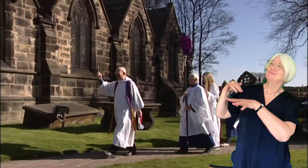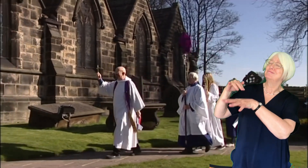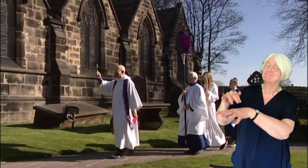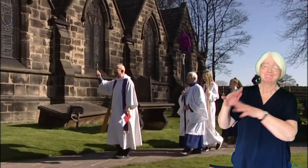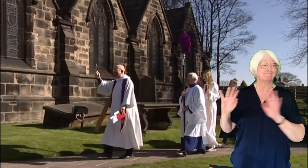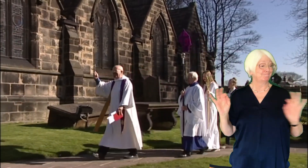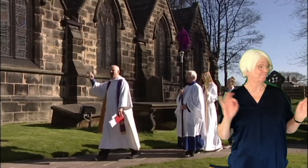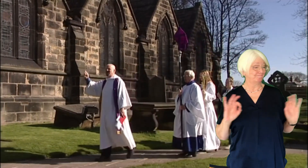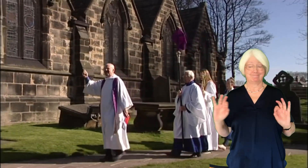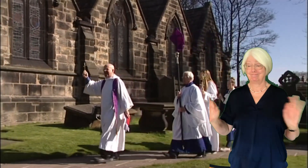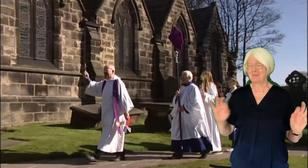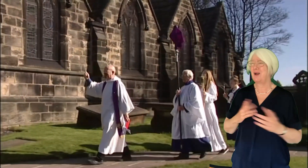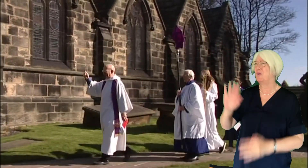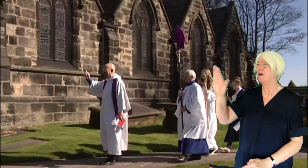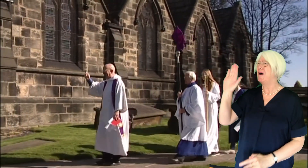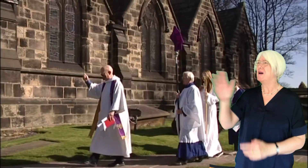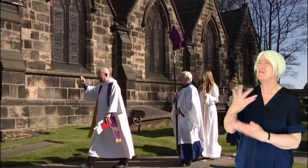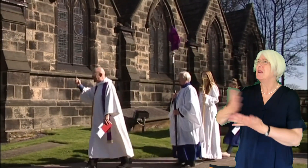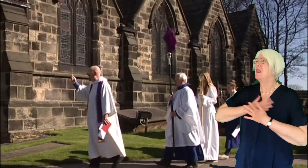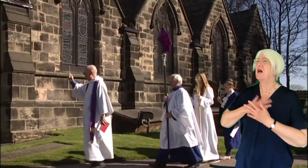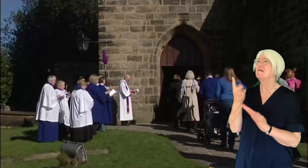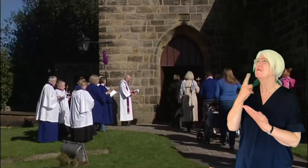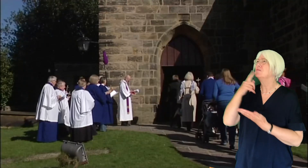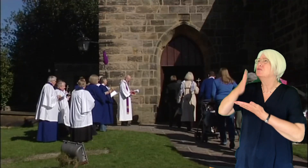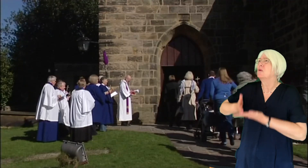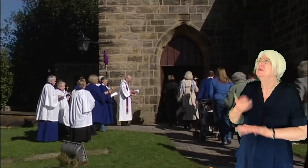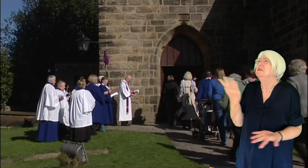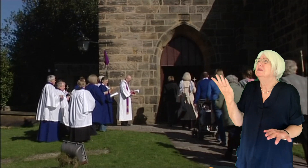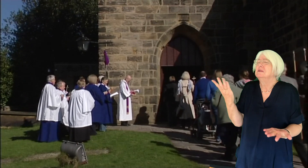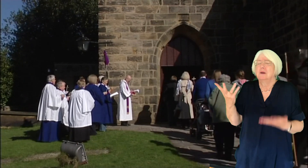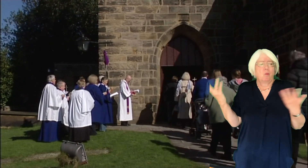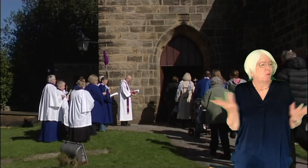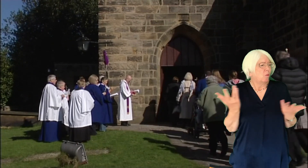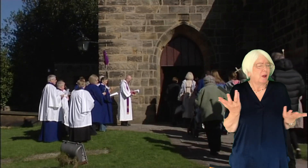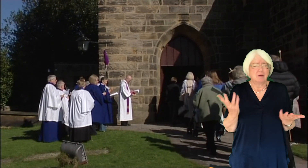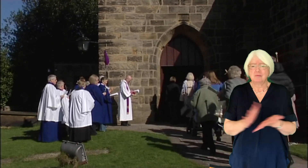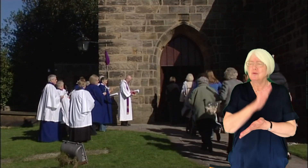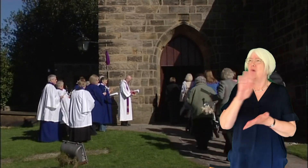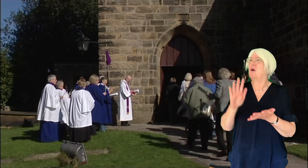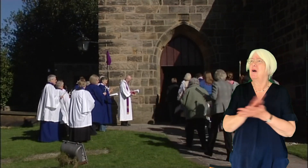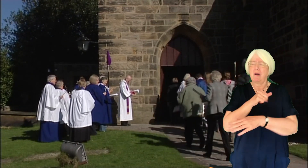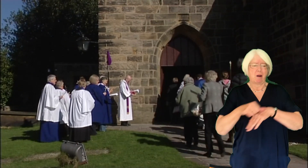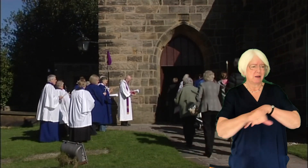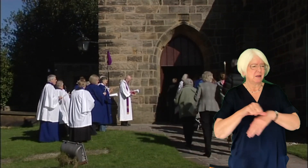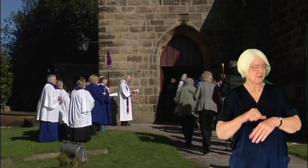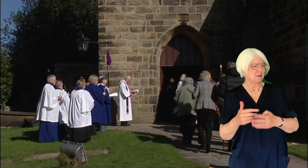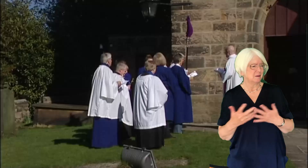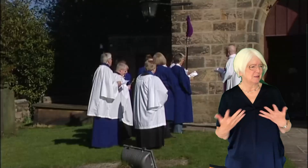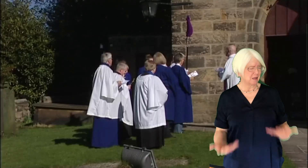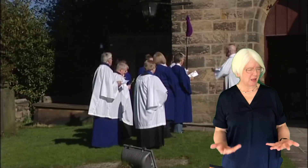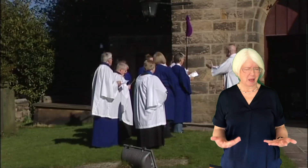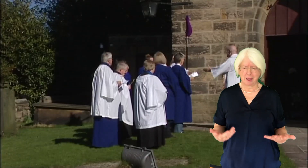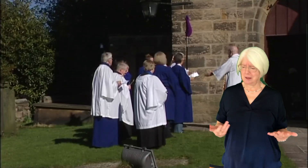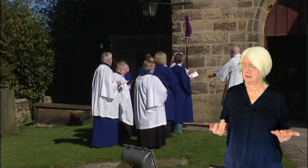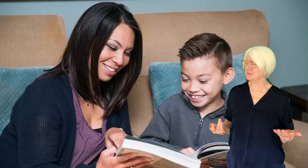way. O God of love and promise, wish joy this